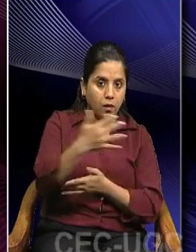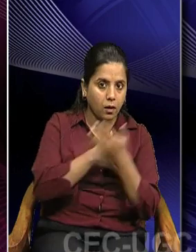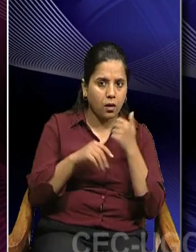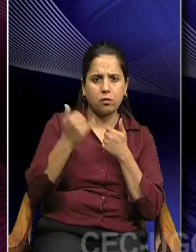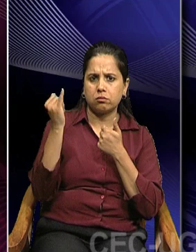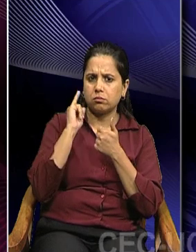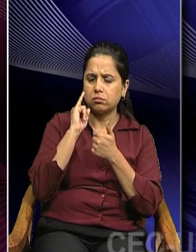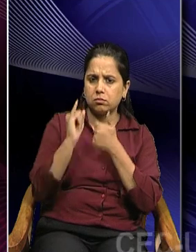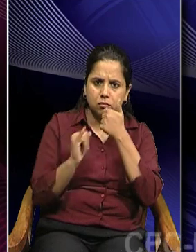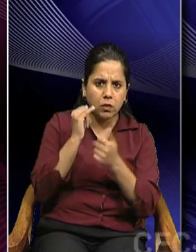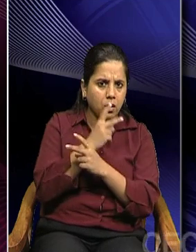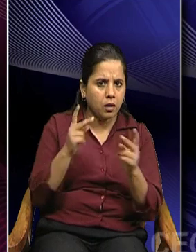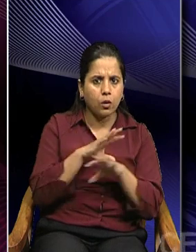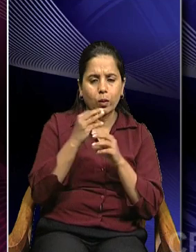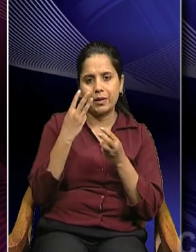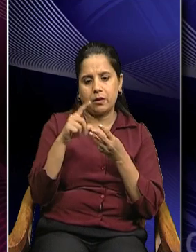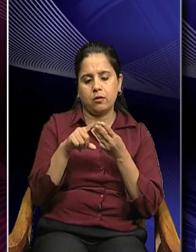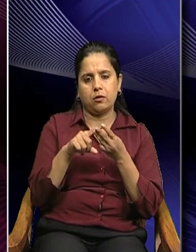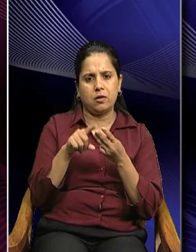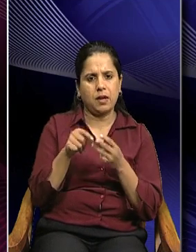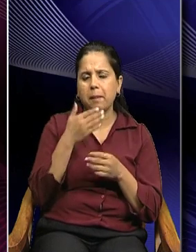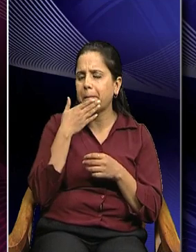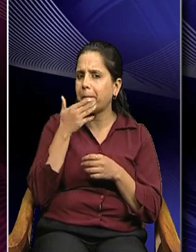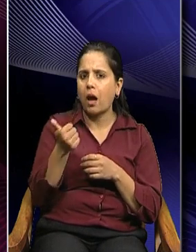and creators, these three are the best